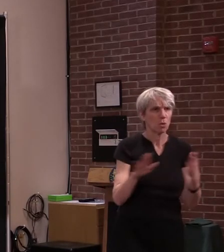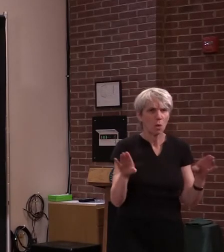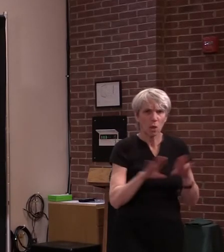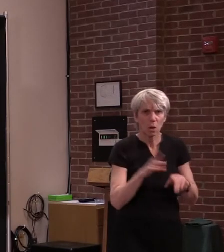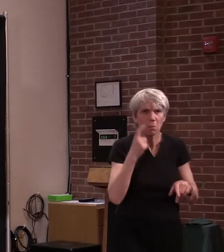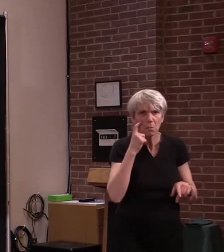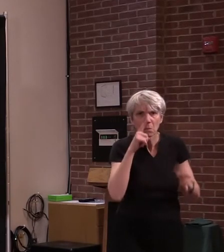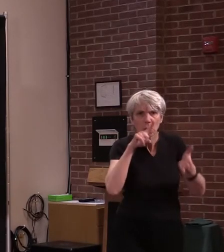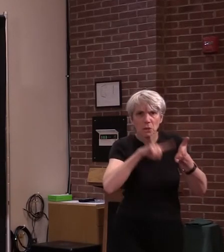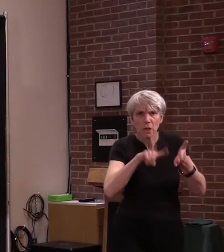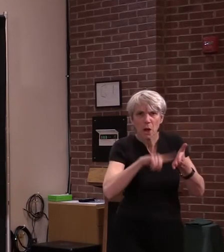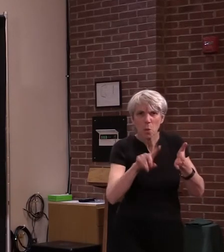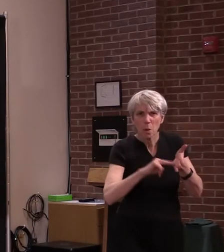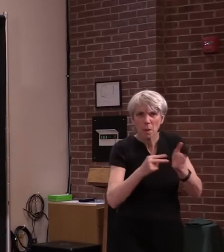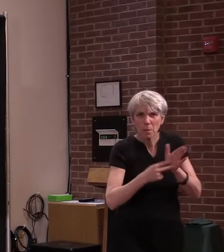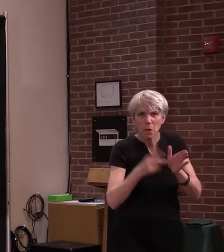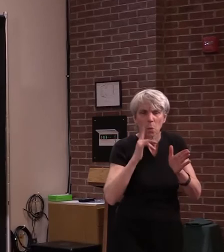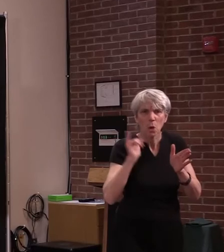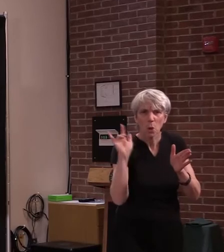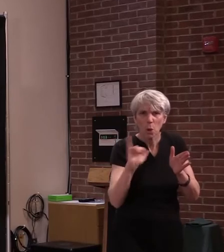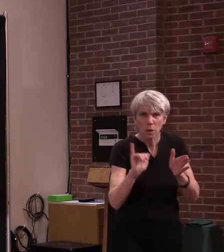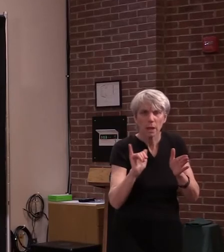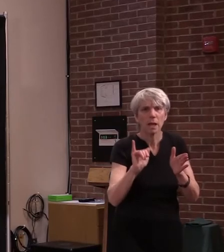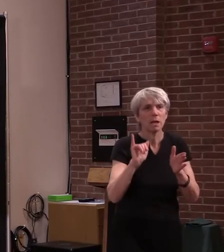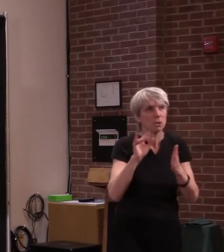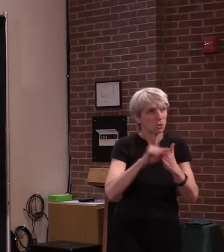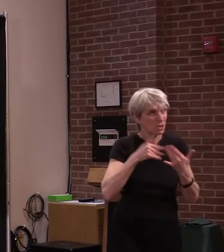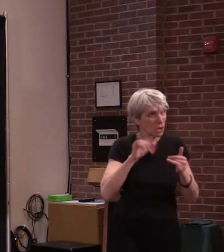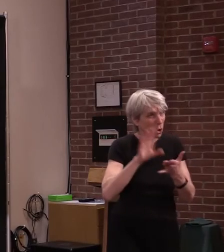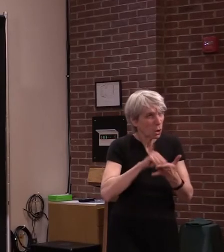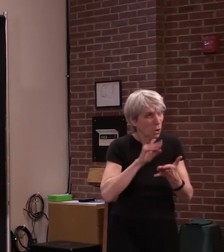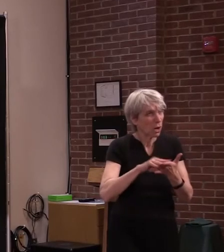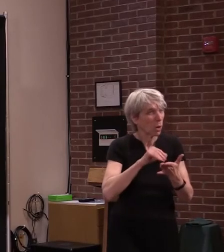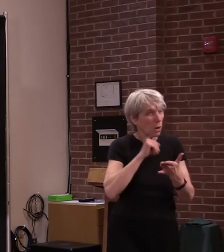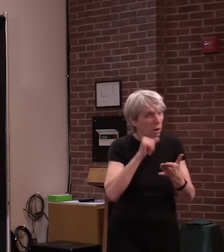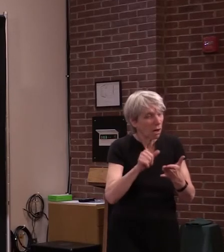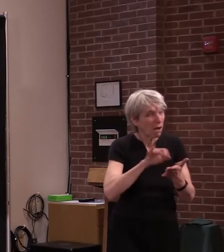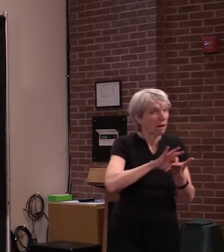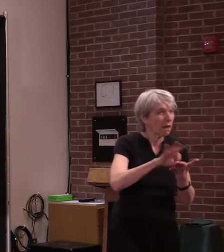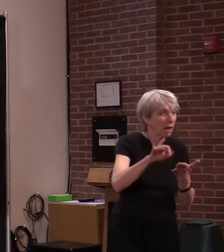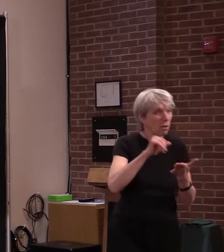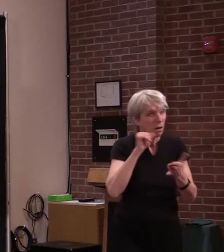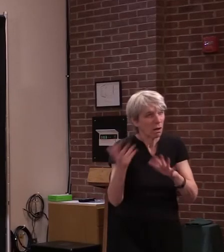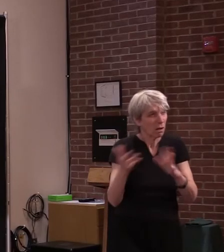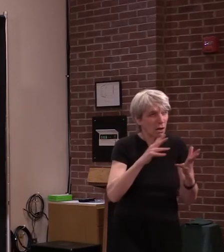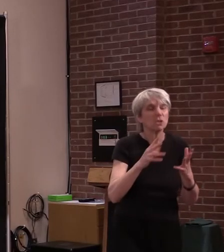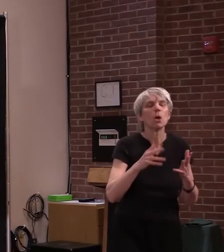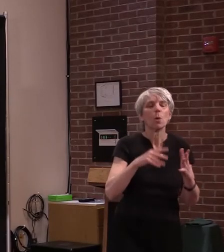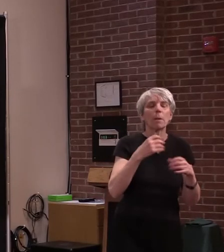we're commissioning a simple form for schools to submit that data to us this morning. Why don't